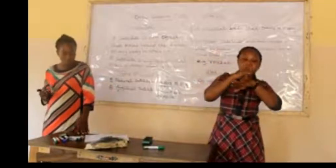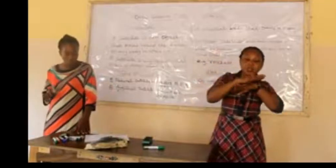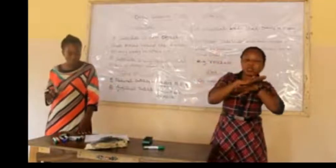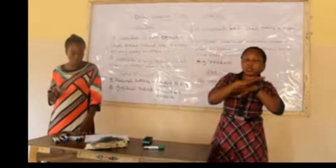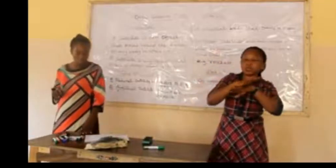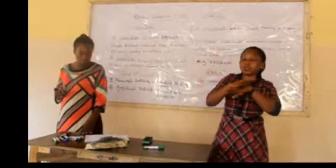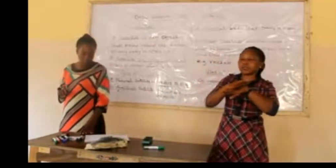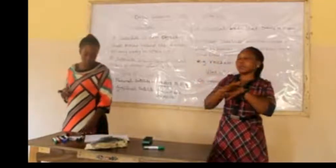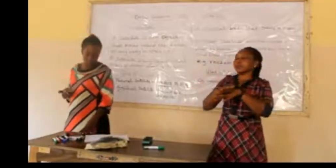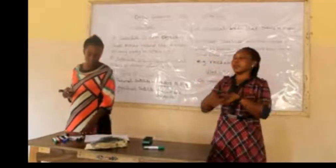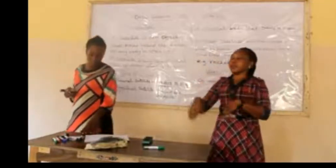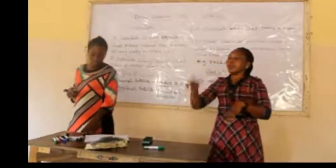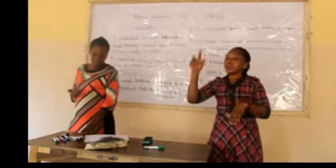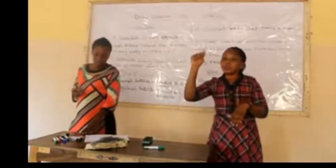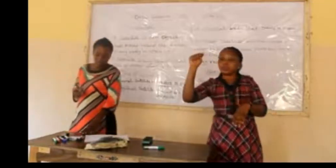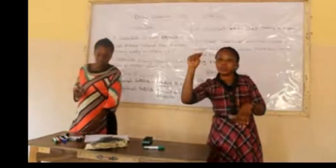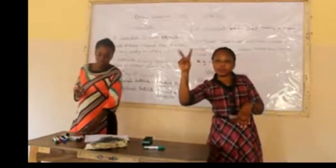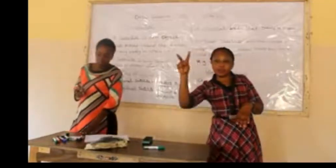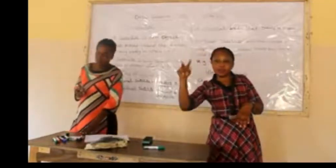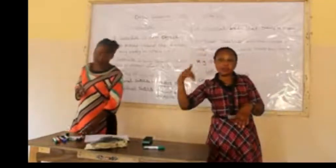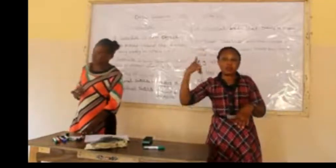the whole world.